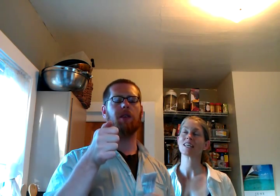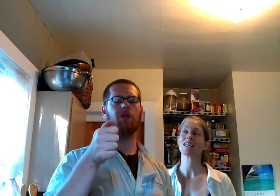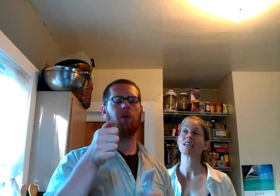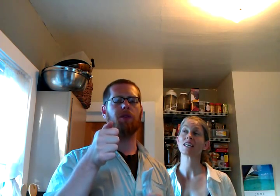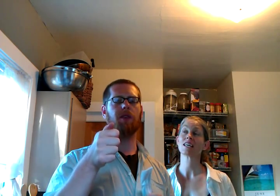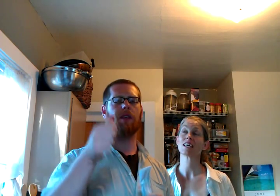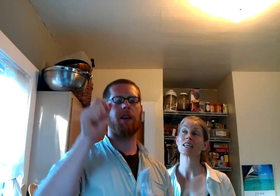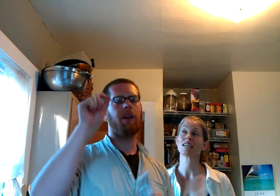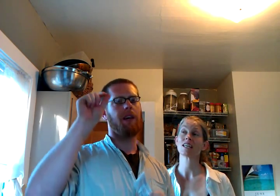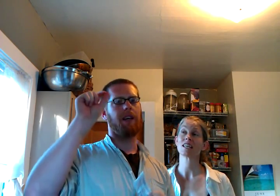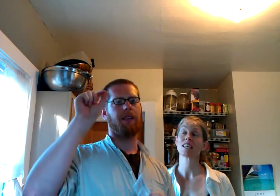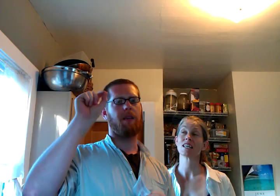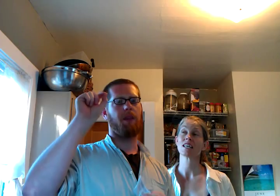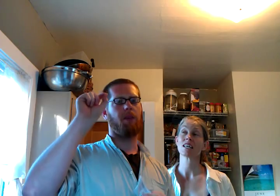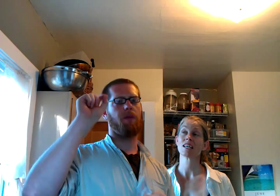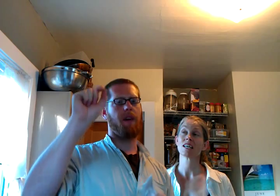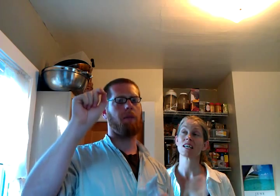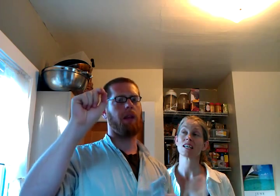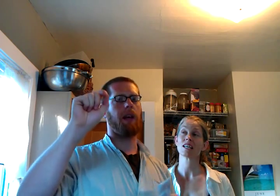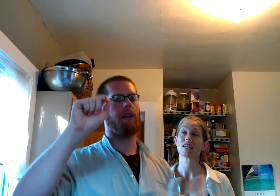worth addressing is something to do with family. And so?